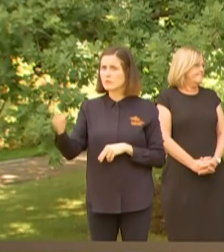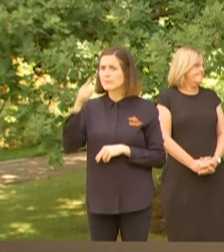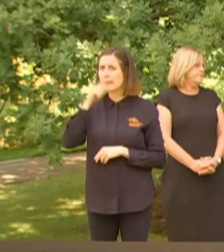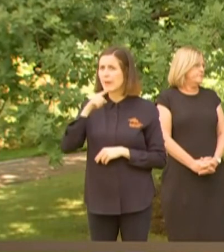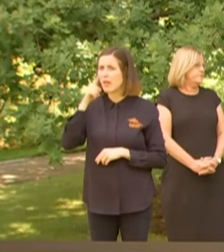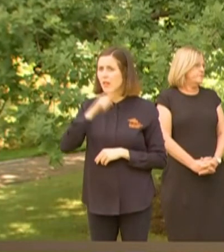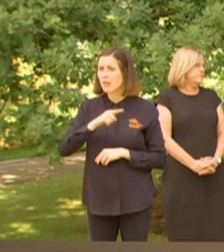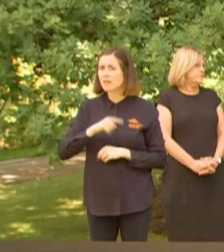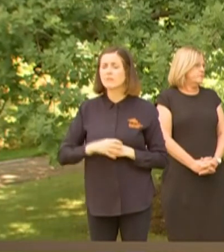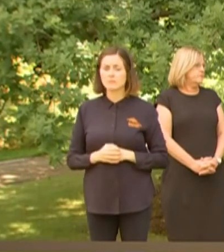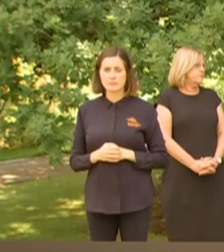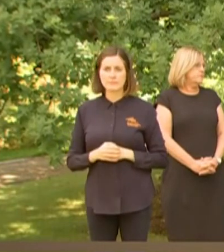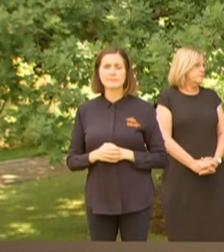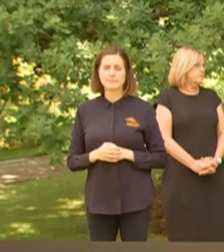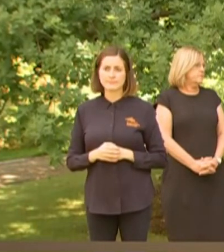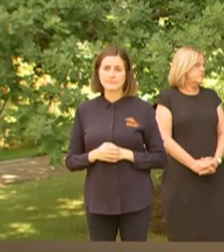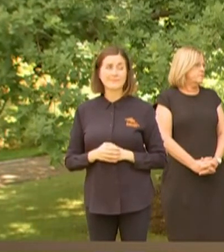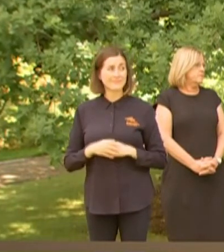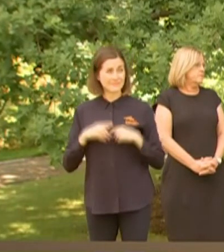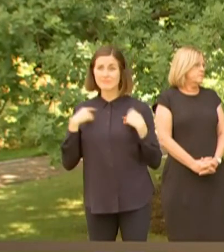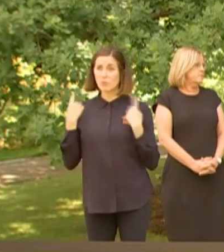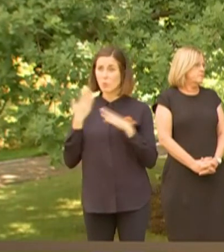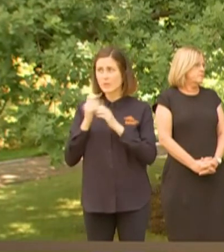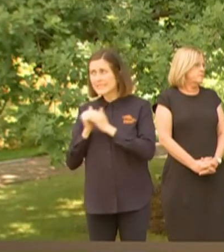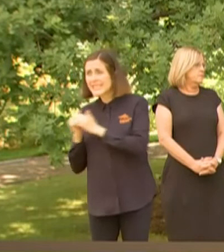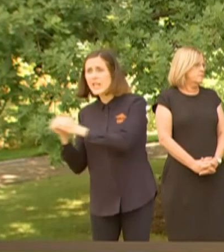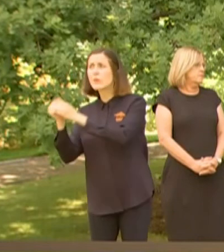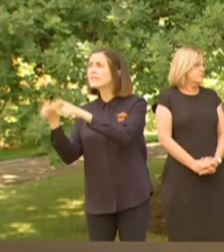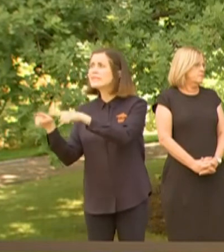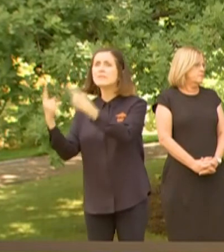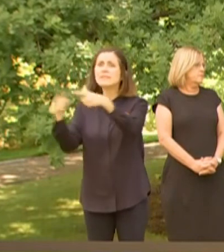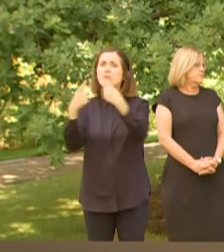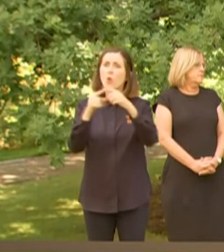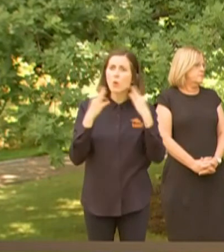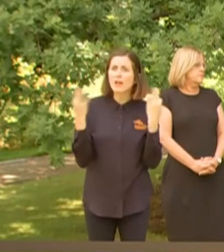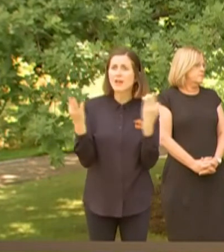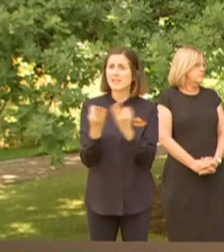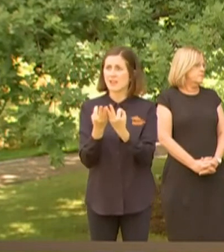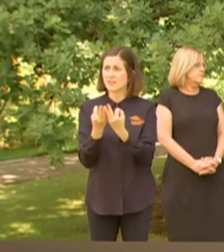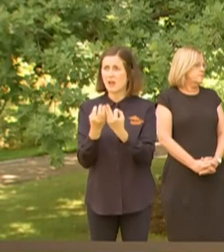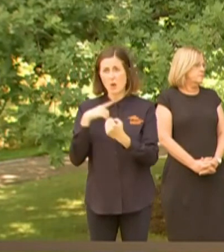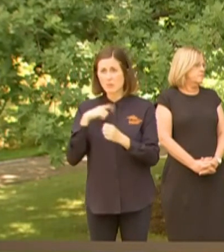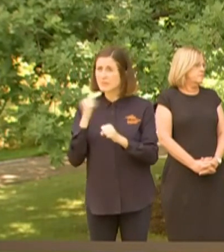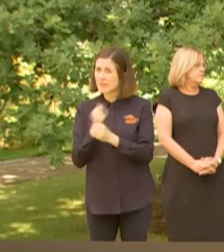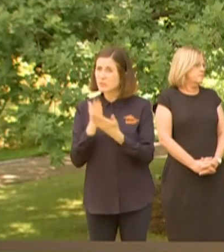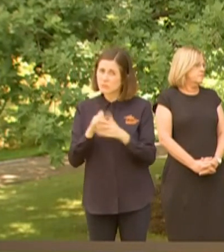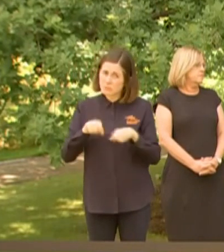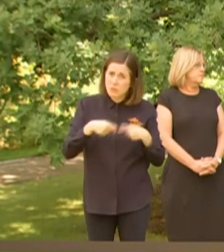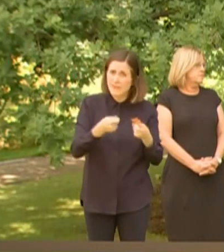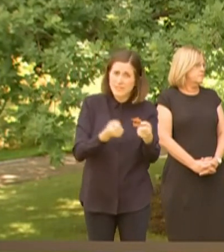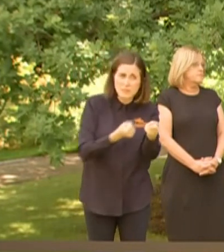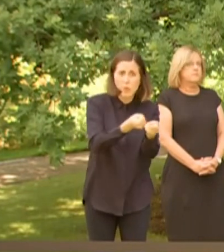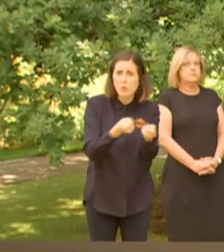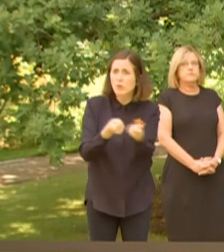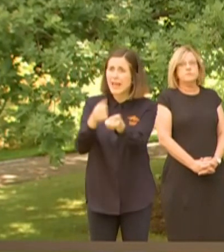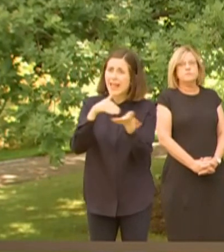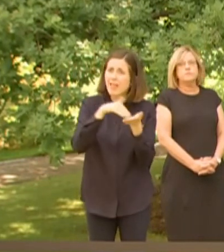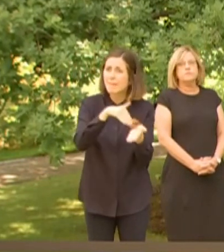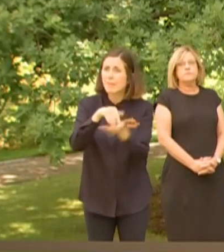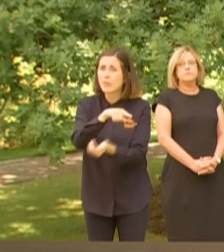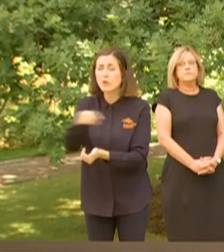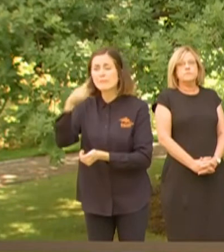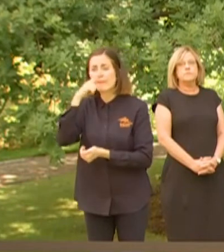is we have been, with all of our partners, very successful in that. We want to lock that in and make sure those people have got the security and certainty not to have to